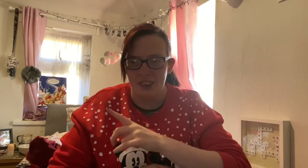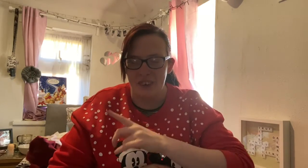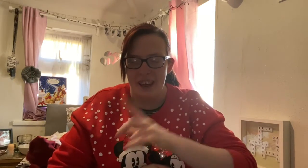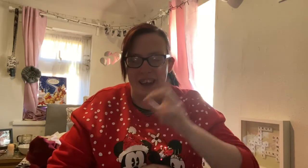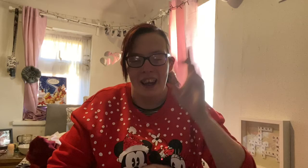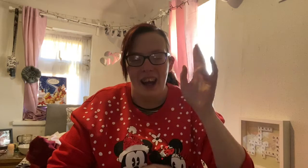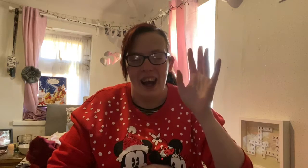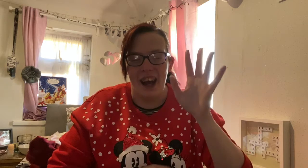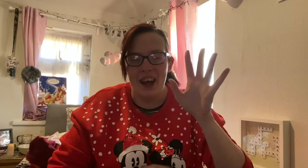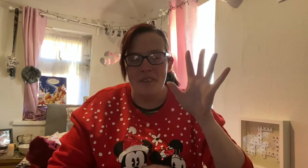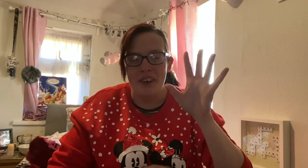shortly.